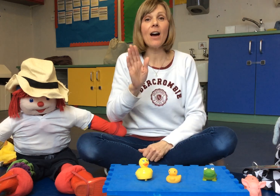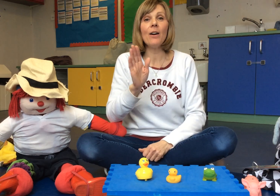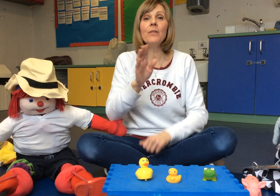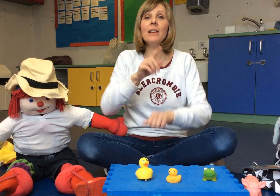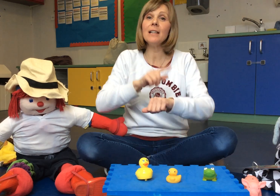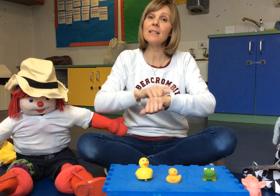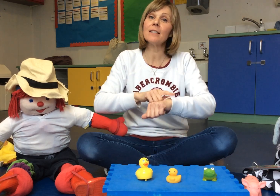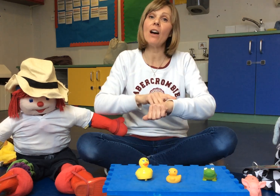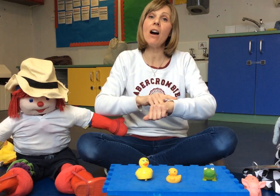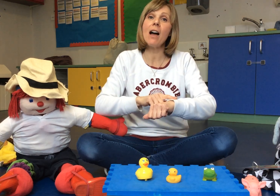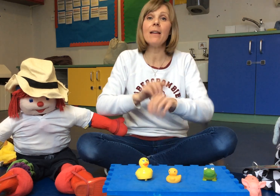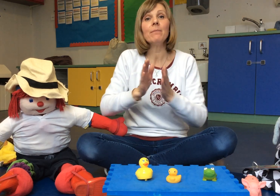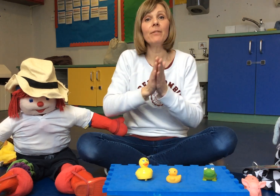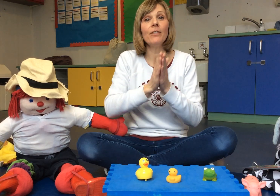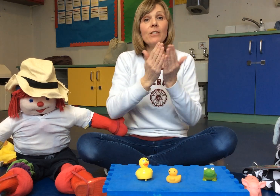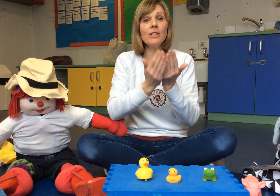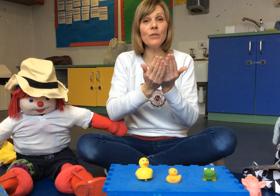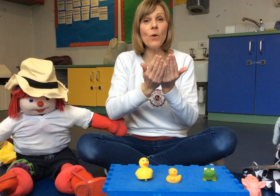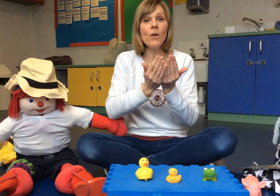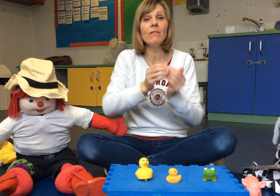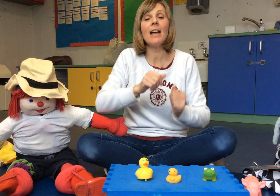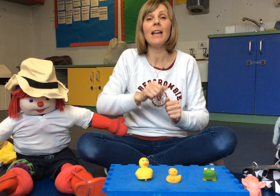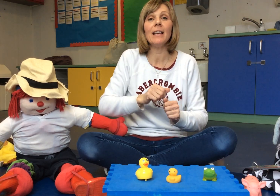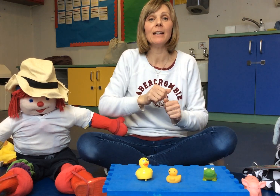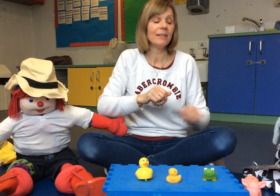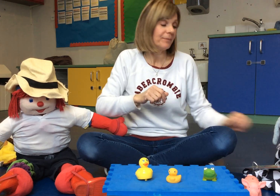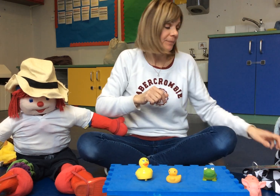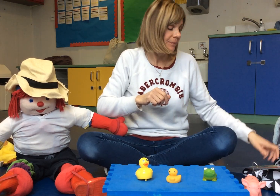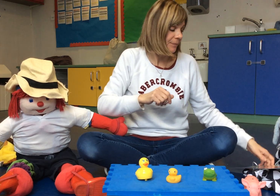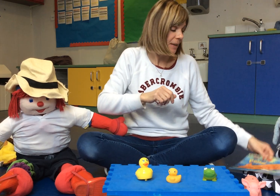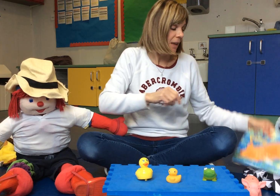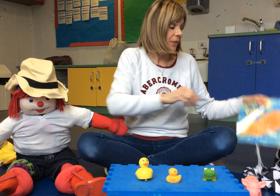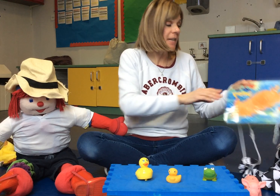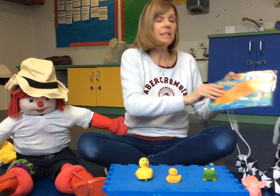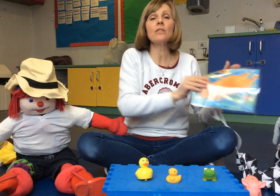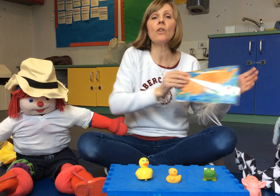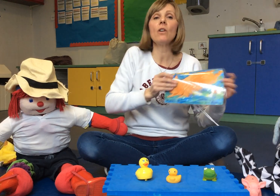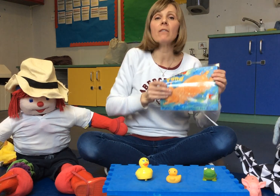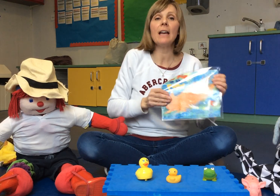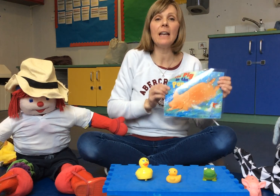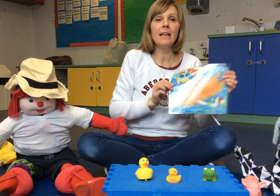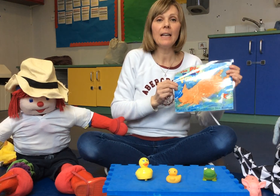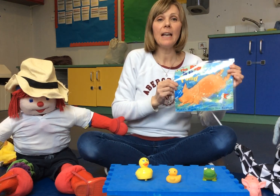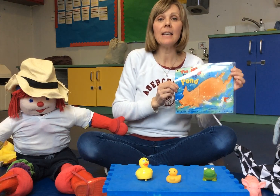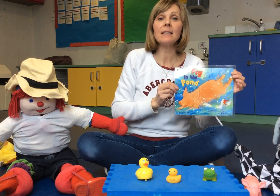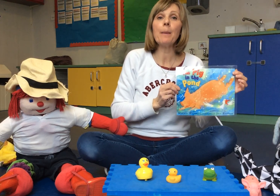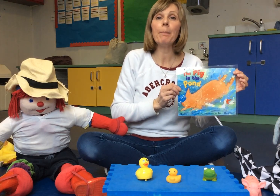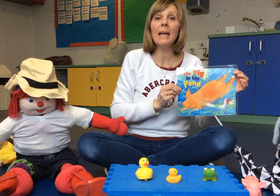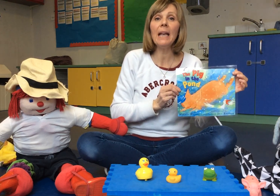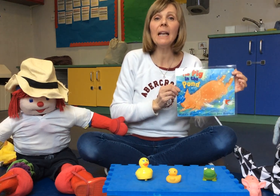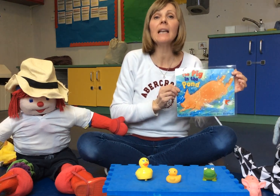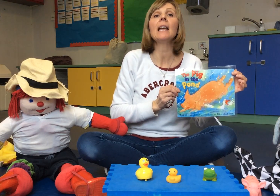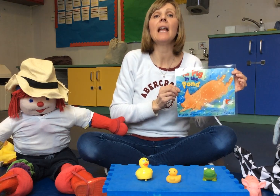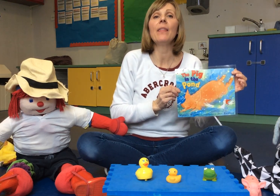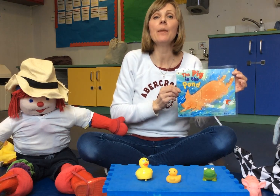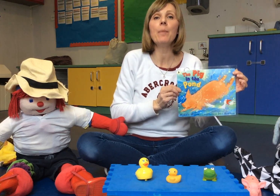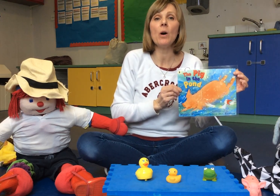Hello, it's time for a story. This story is The Pig in the